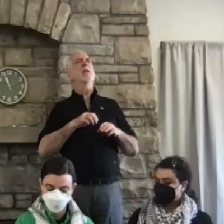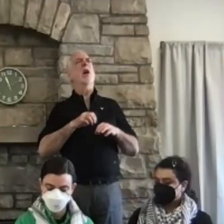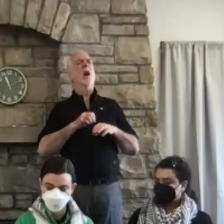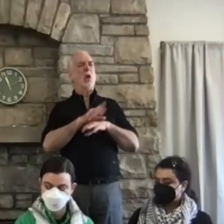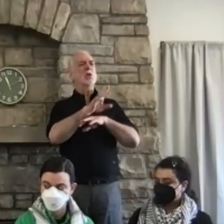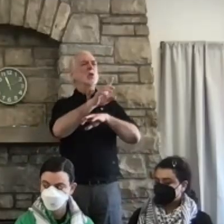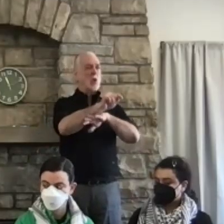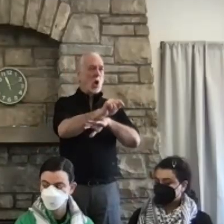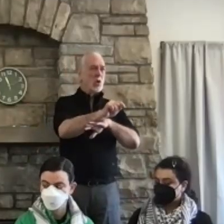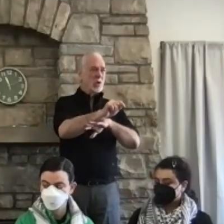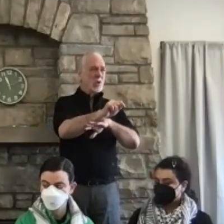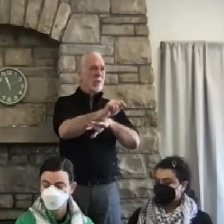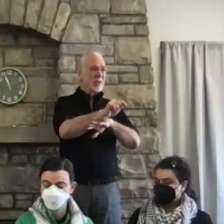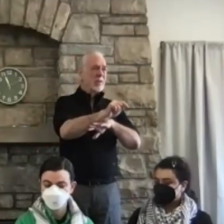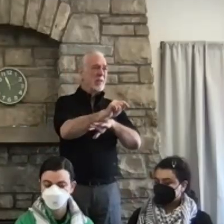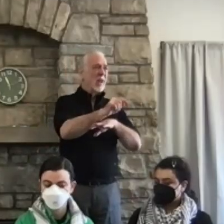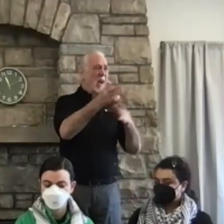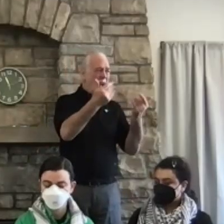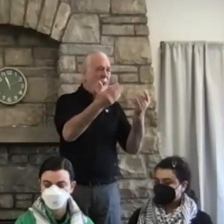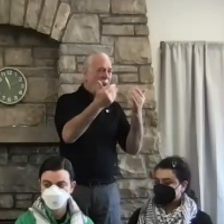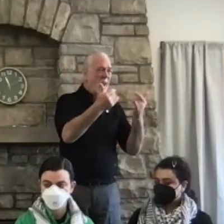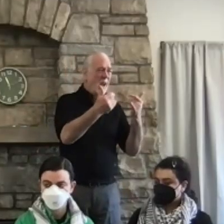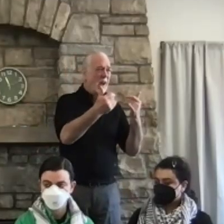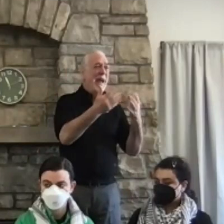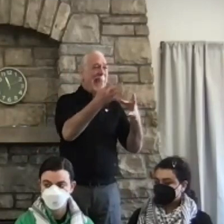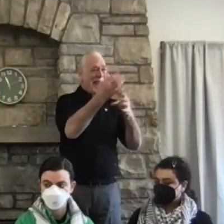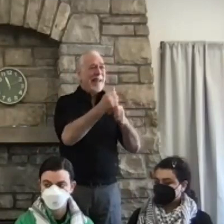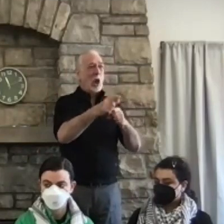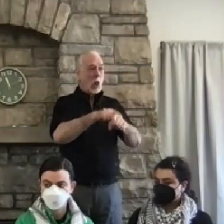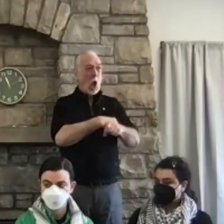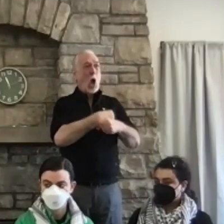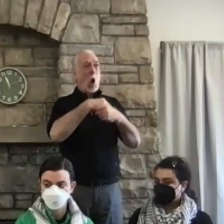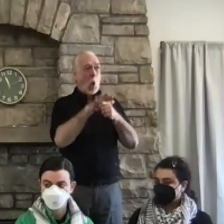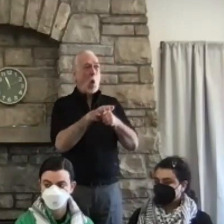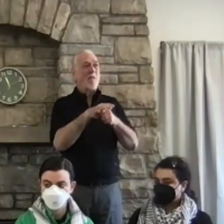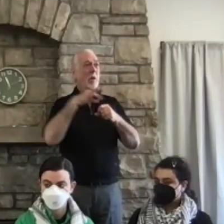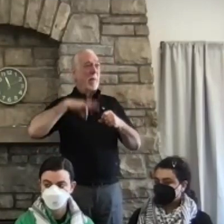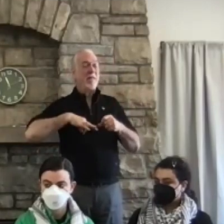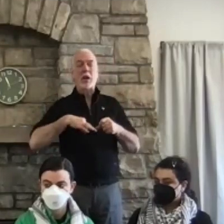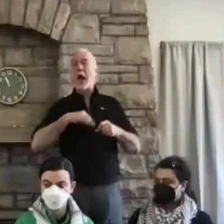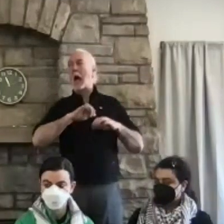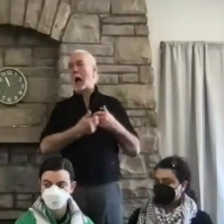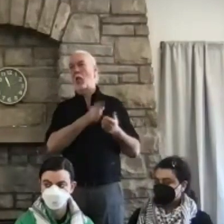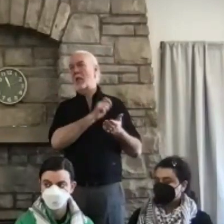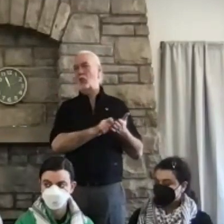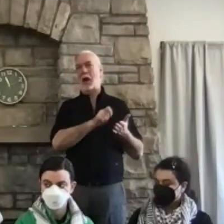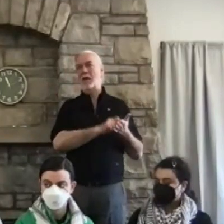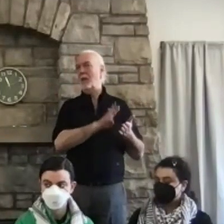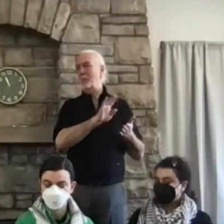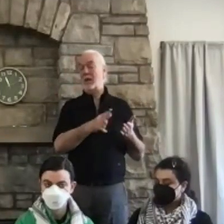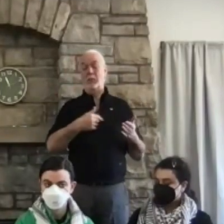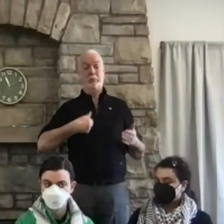COVID benefits during that time. And it's just kind of funny because they wrote the bill in a way that I myself did not qualify. Like